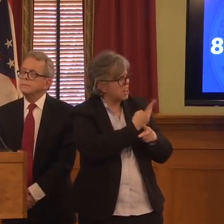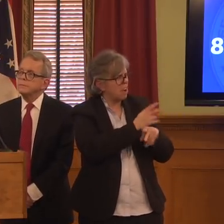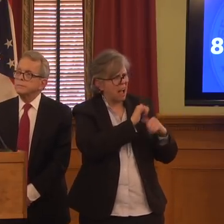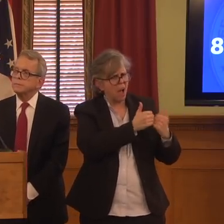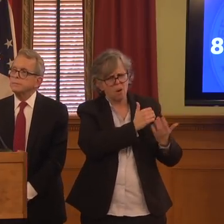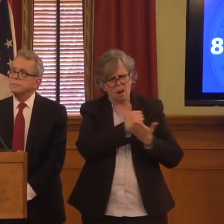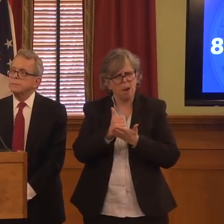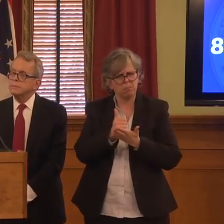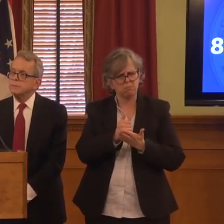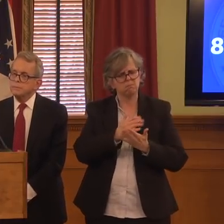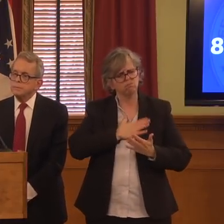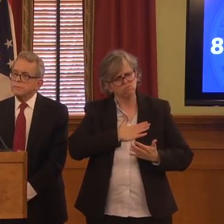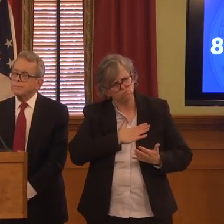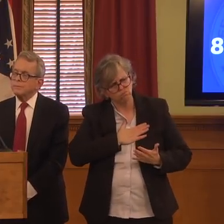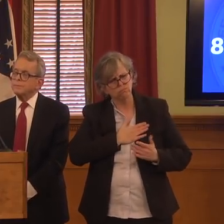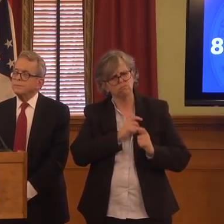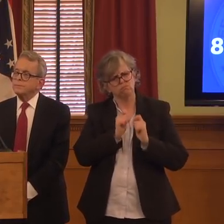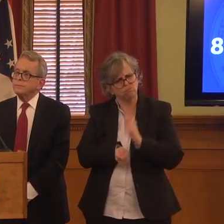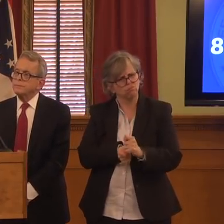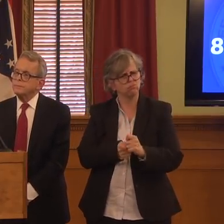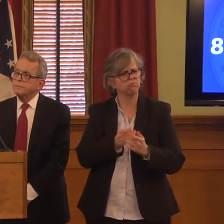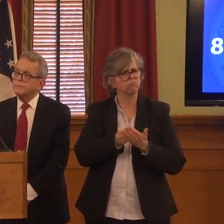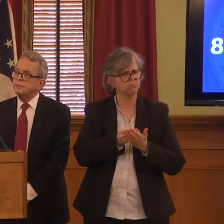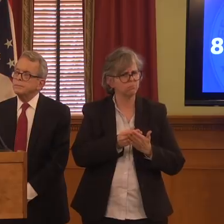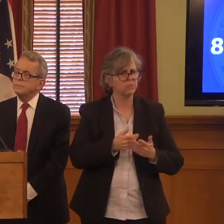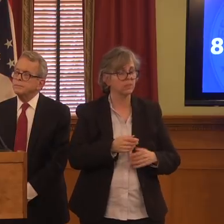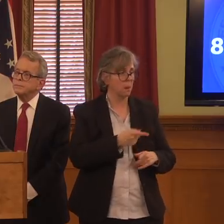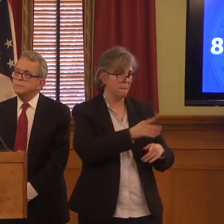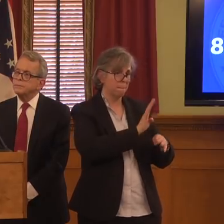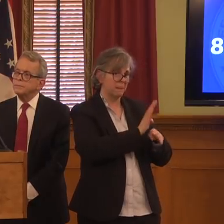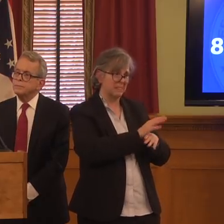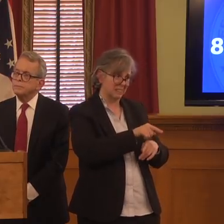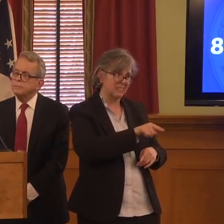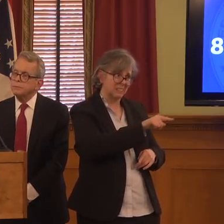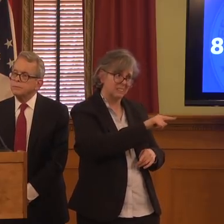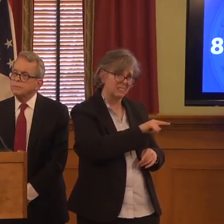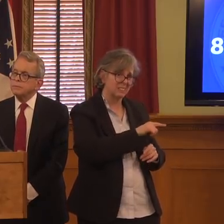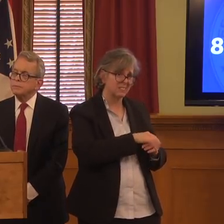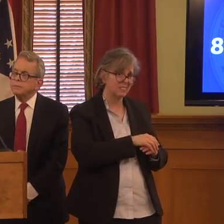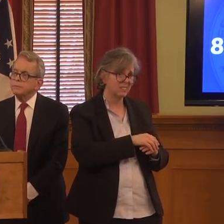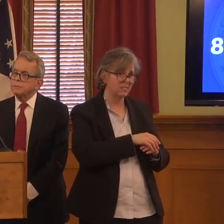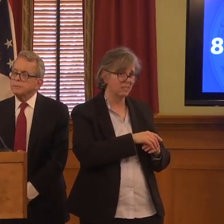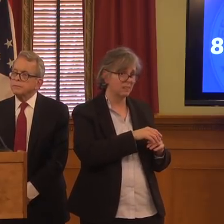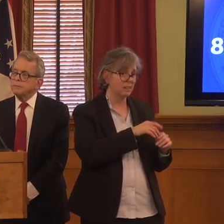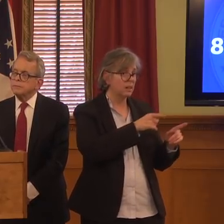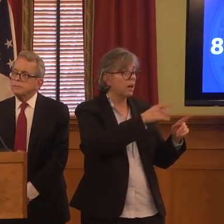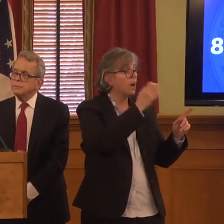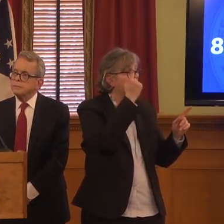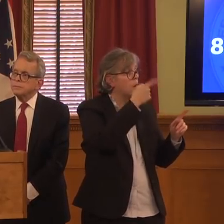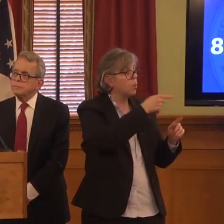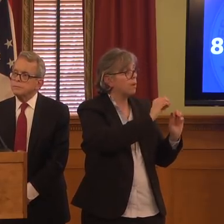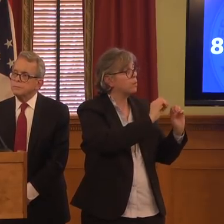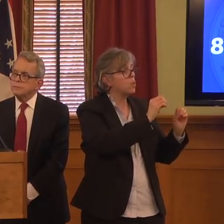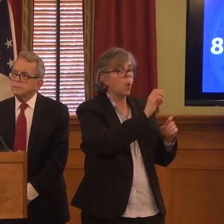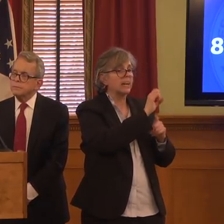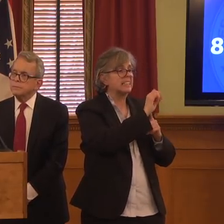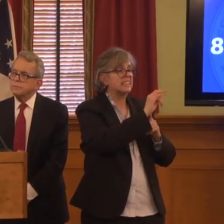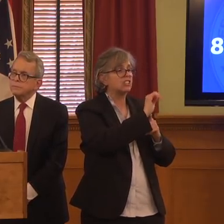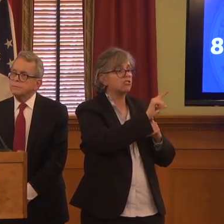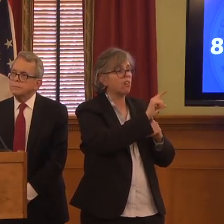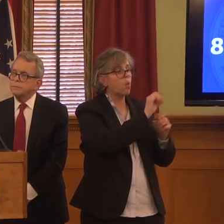Businesses need to be flexible to the extent they can with their non-essential workers. Say you are a parent who is at